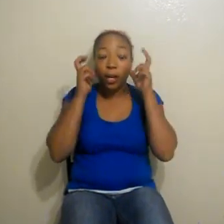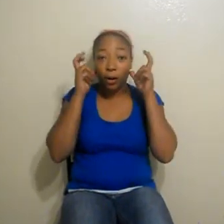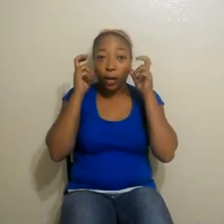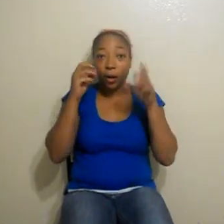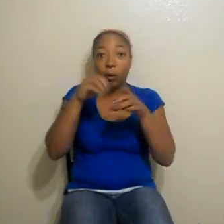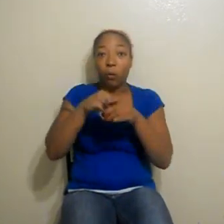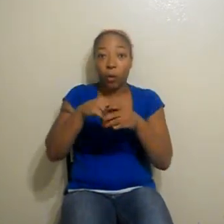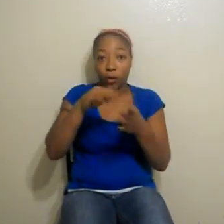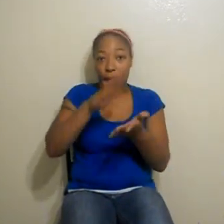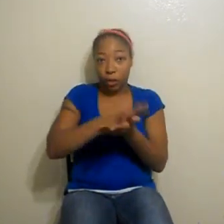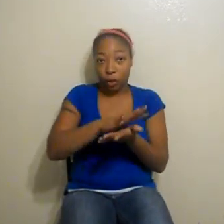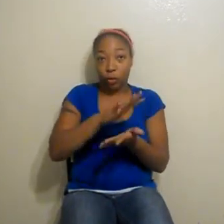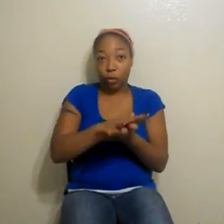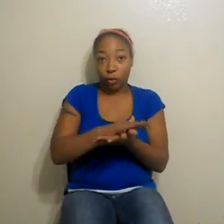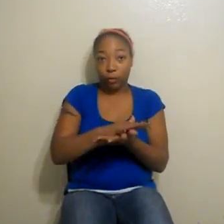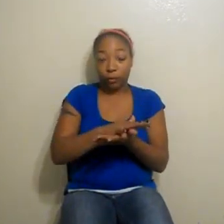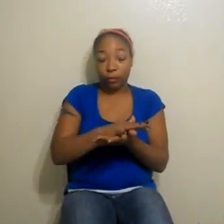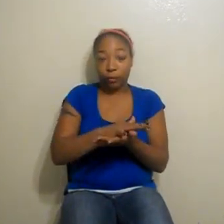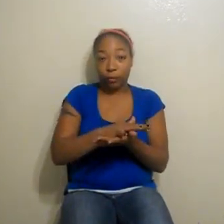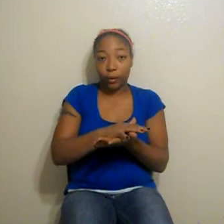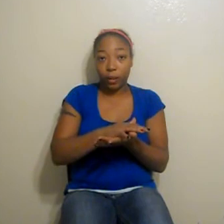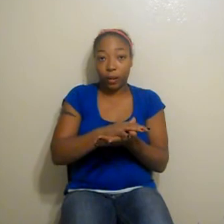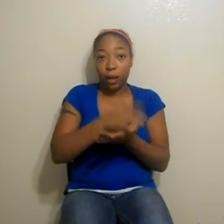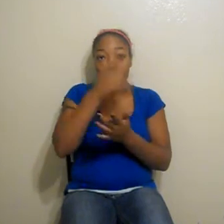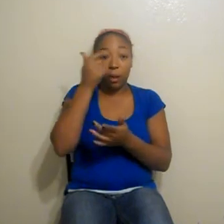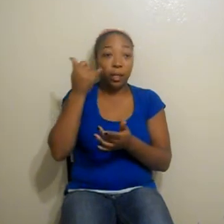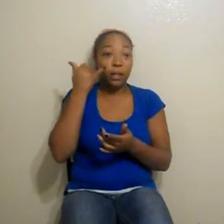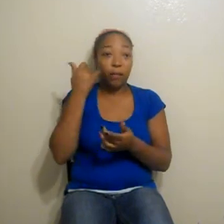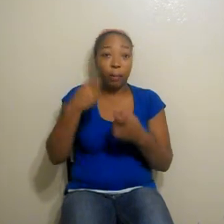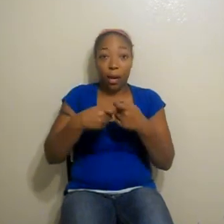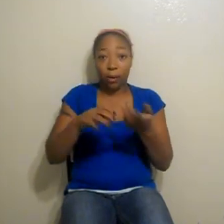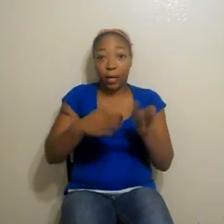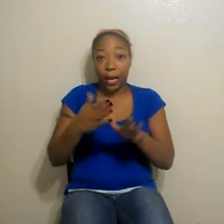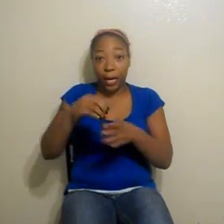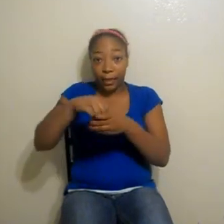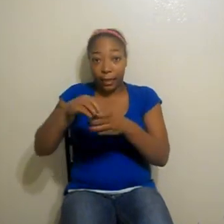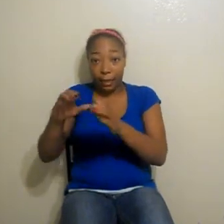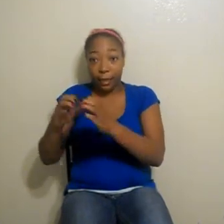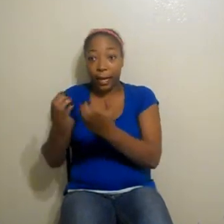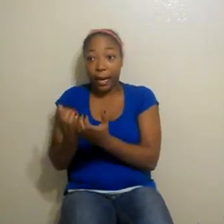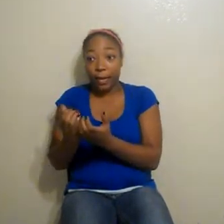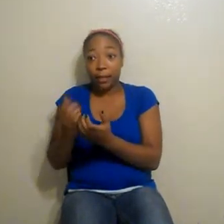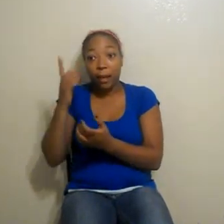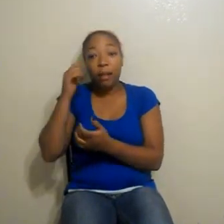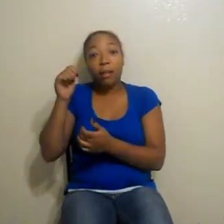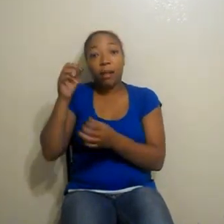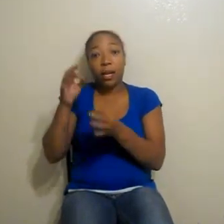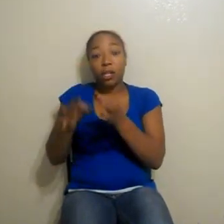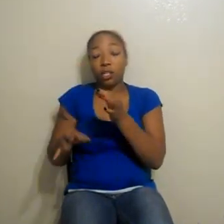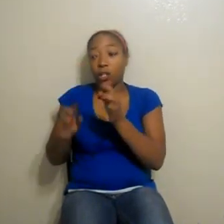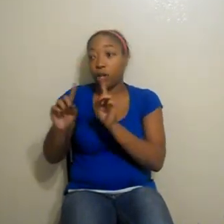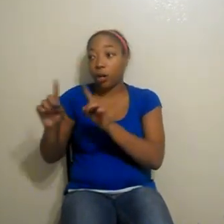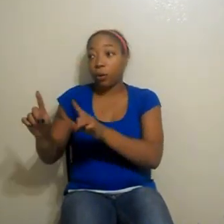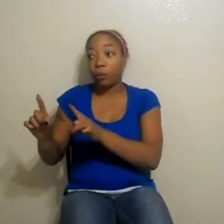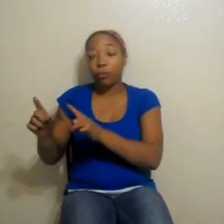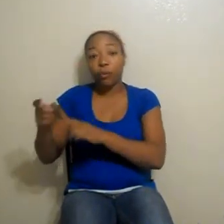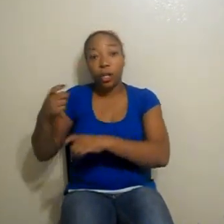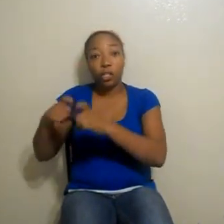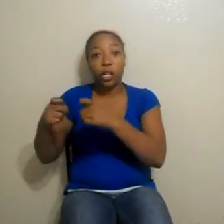hearing when they're in school. Because if the battery dies in class, they can just go change